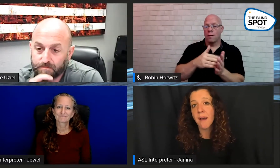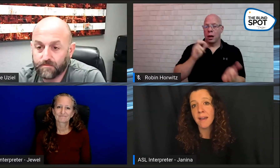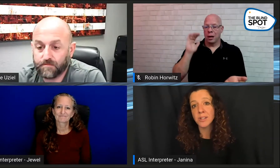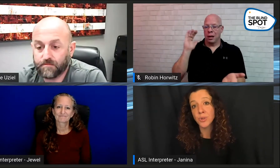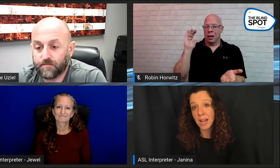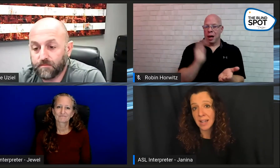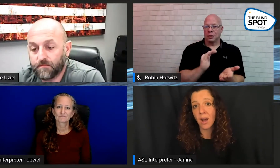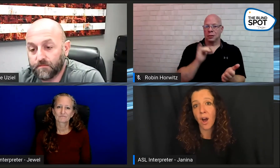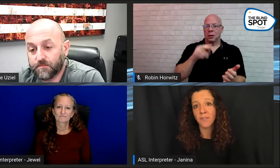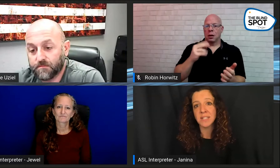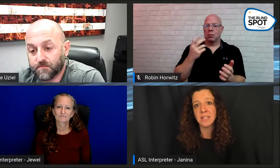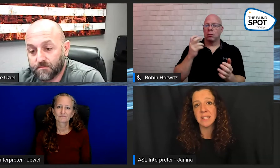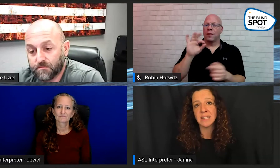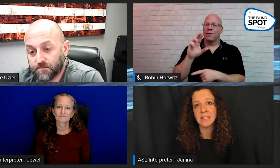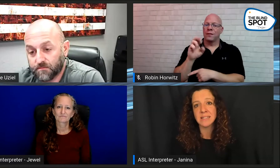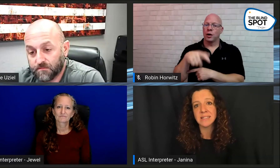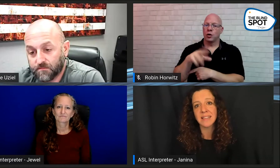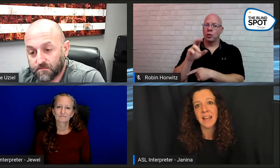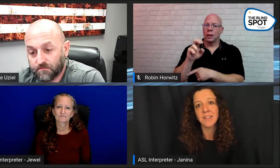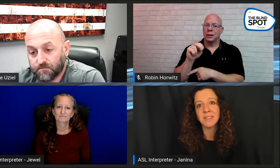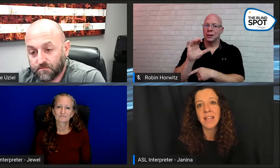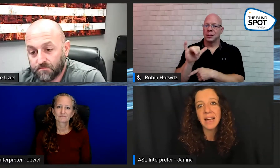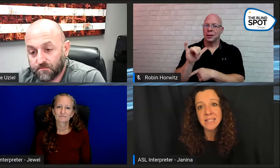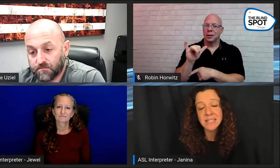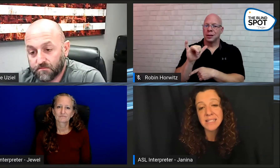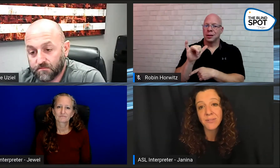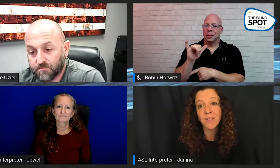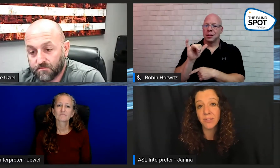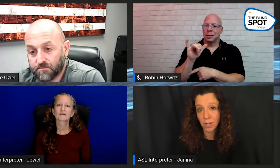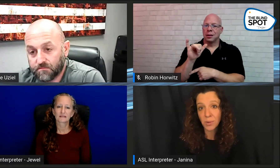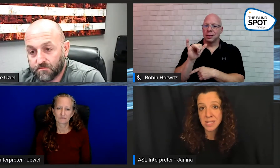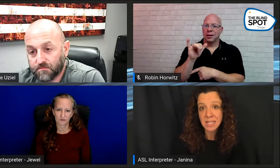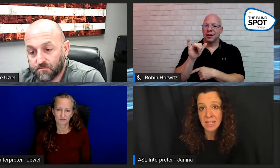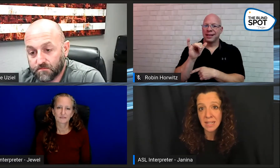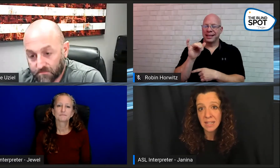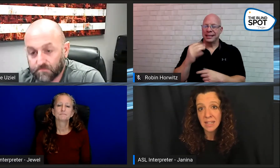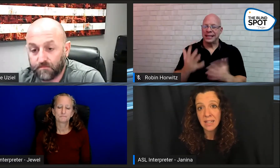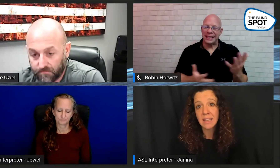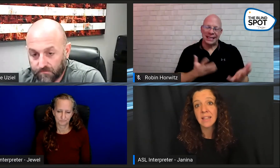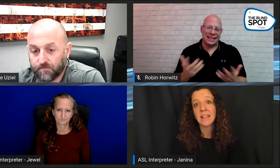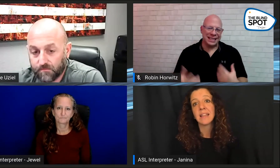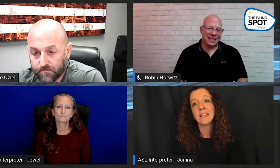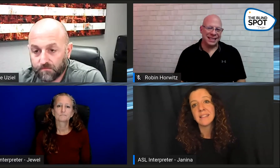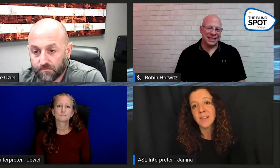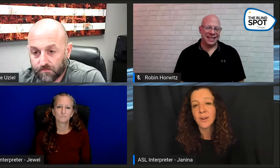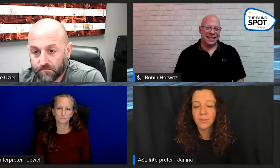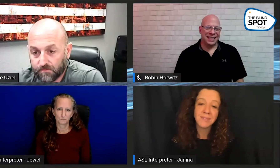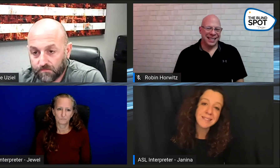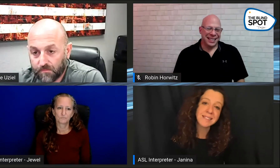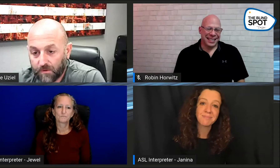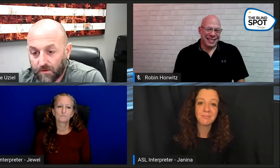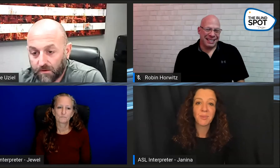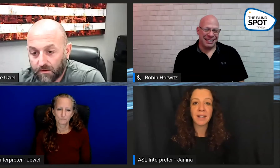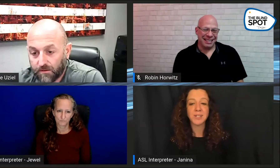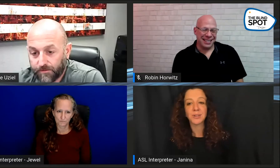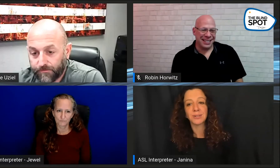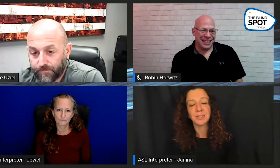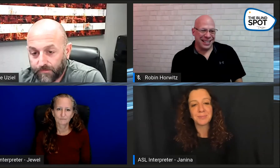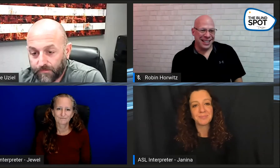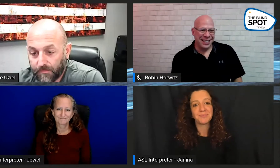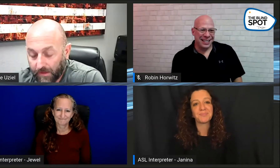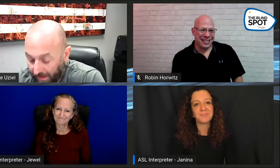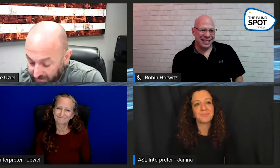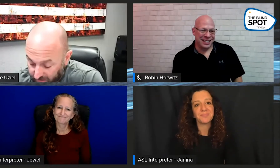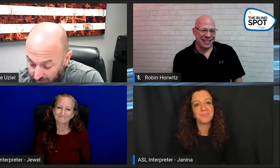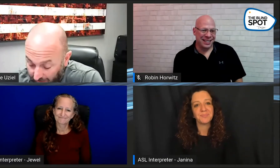That's why my trading often is kind of less in frequency. Mm-hmm. So that's where I need to grow